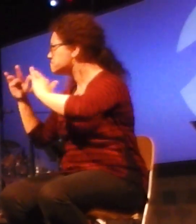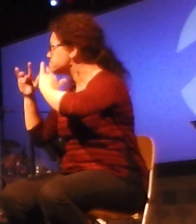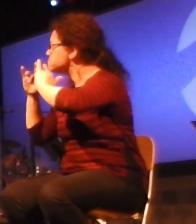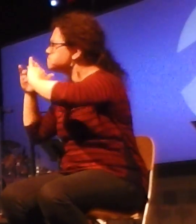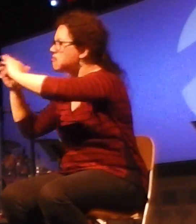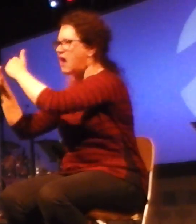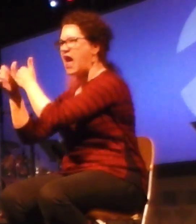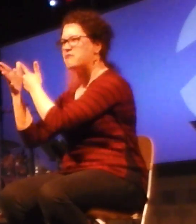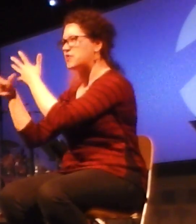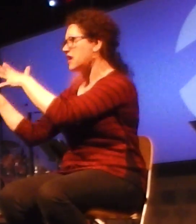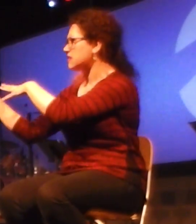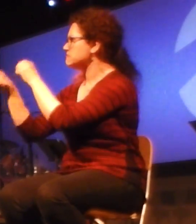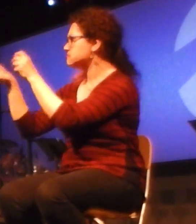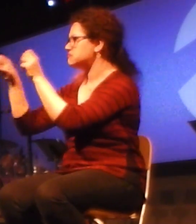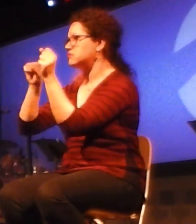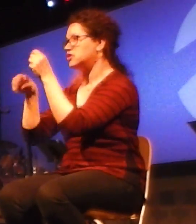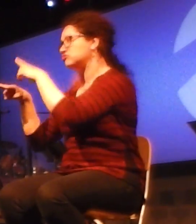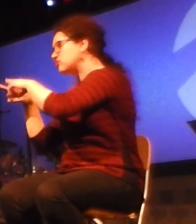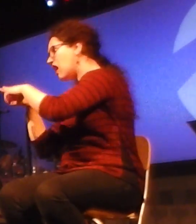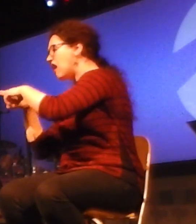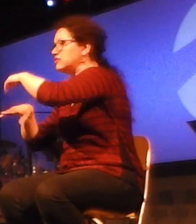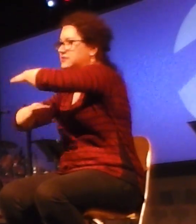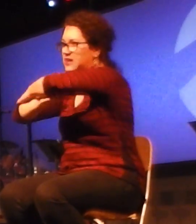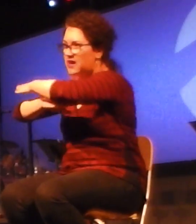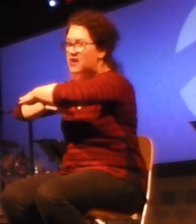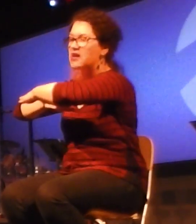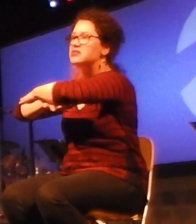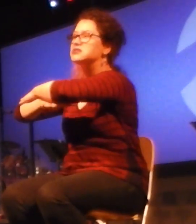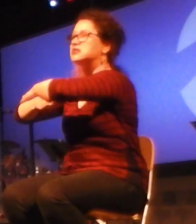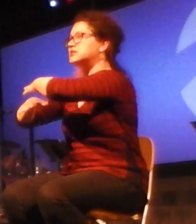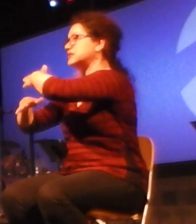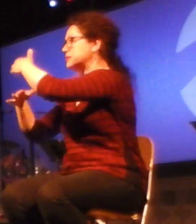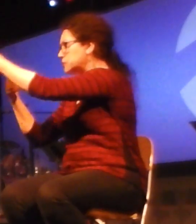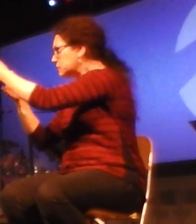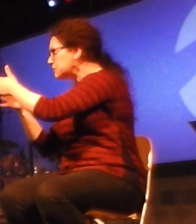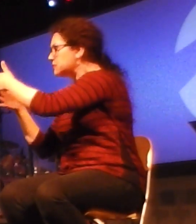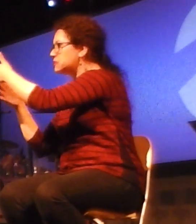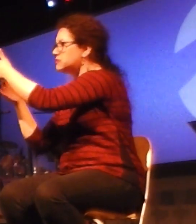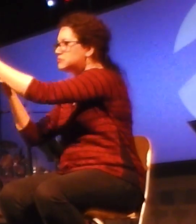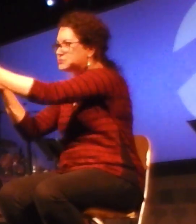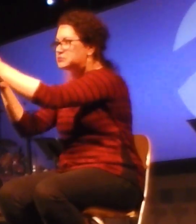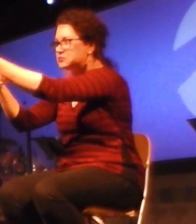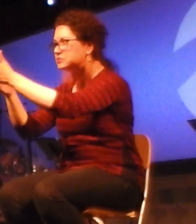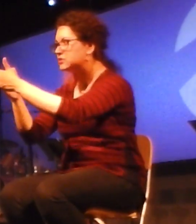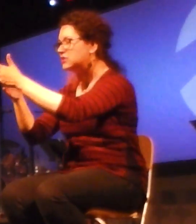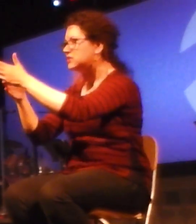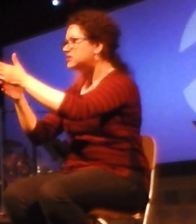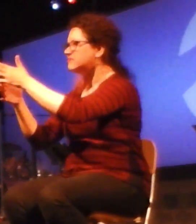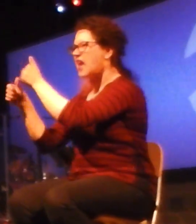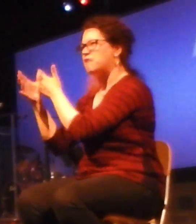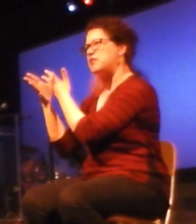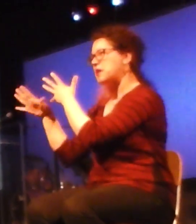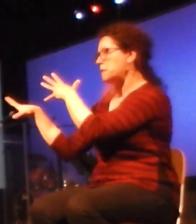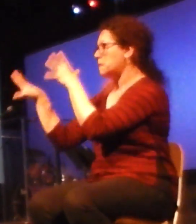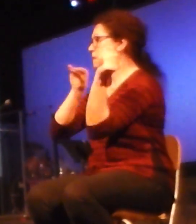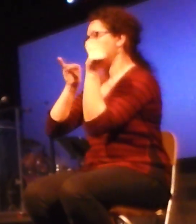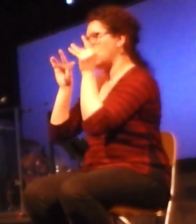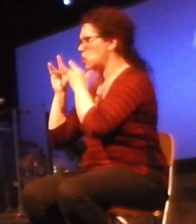Like everything had been taken out. Chairs had been taken out, desks had been taken out, cubicles had been taken out. It was just like a ghost town. It was